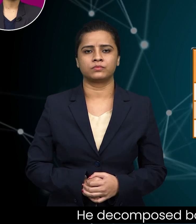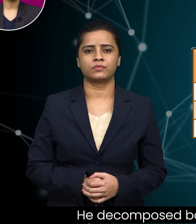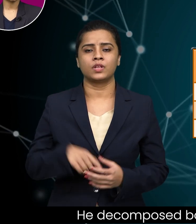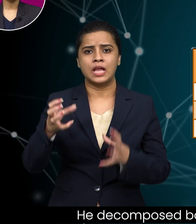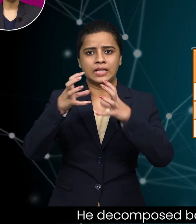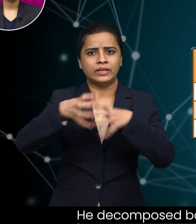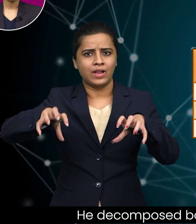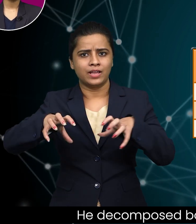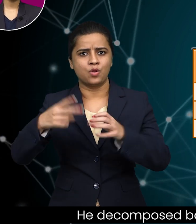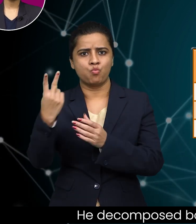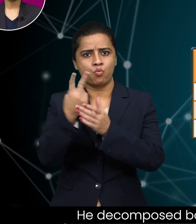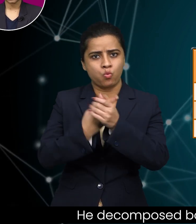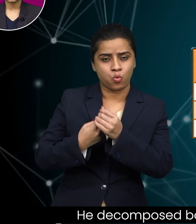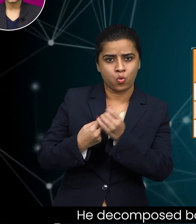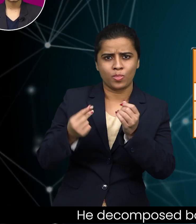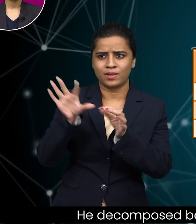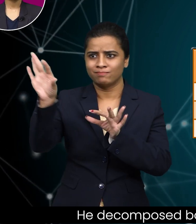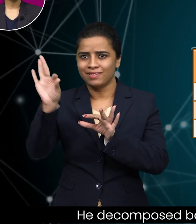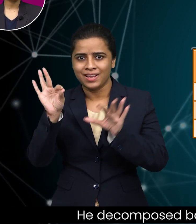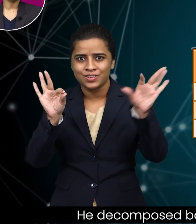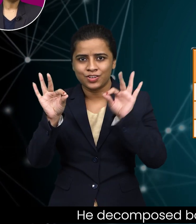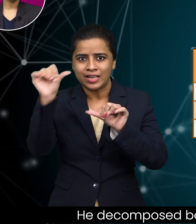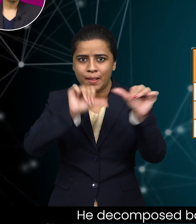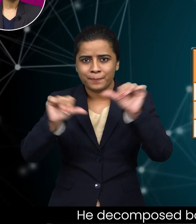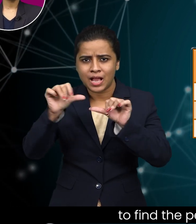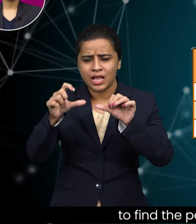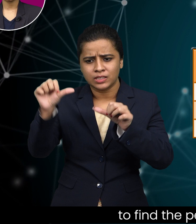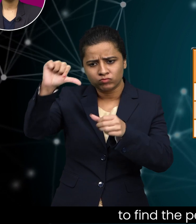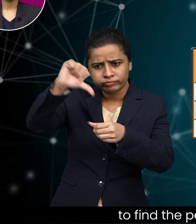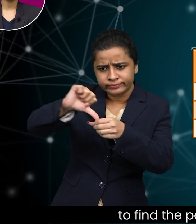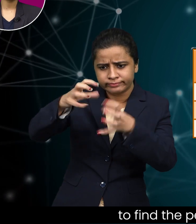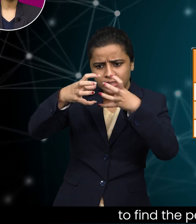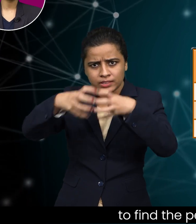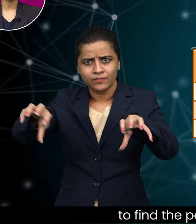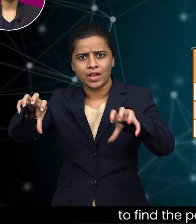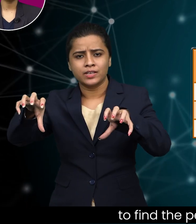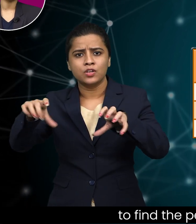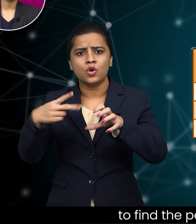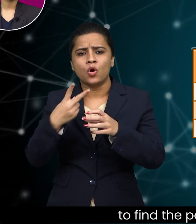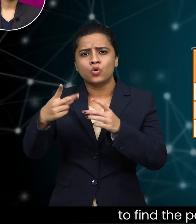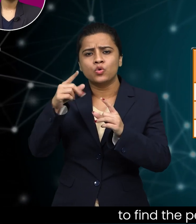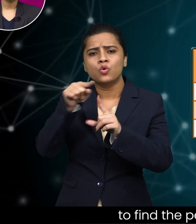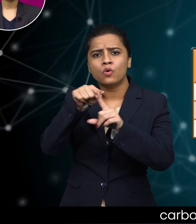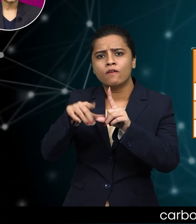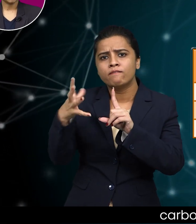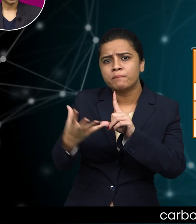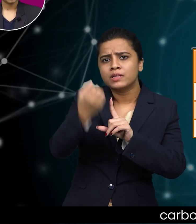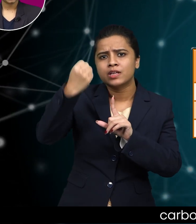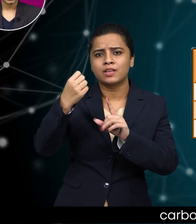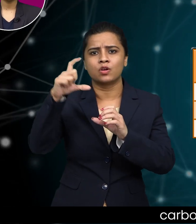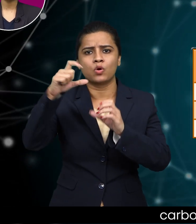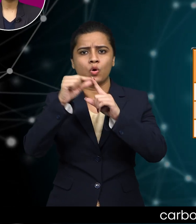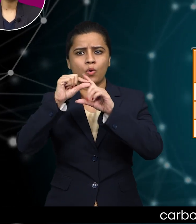He decomposed both the samples chemically to find the percentage of copper,